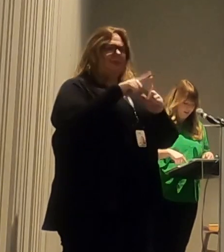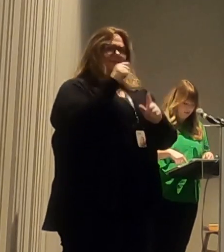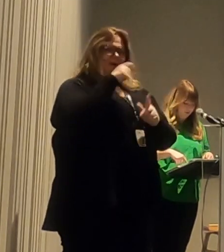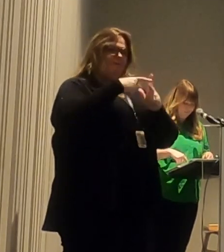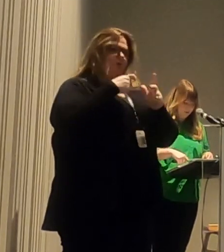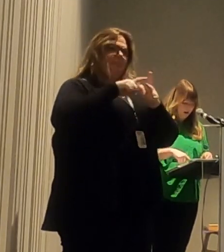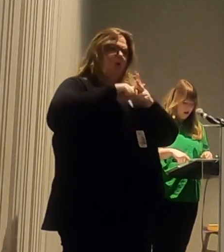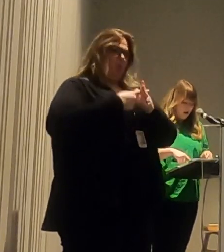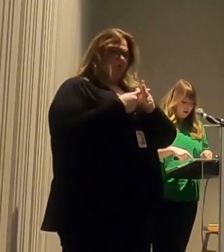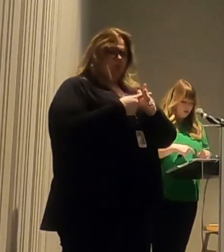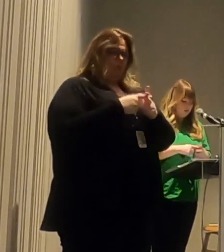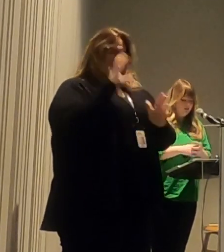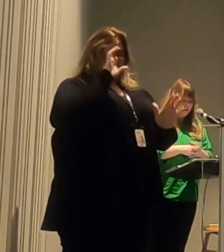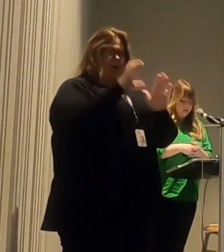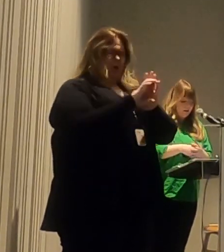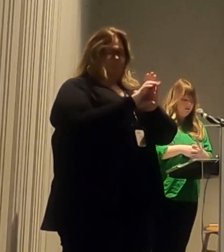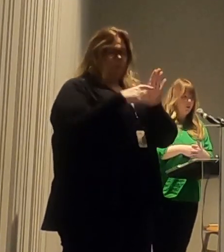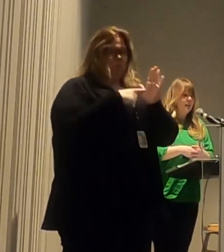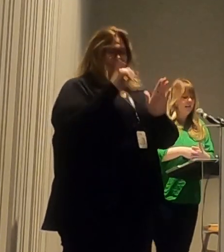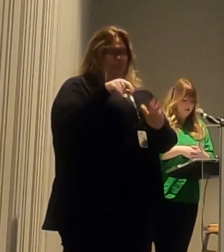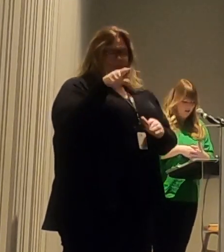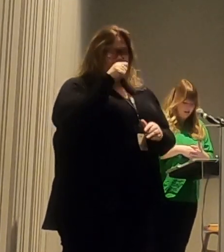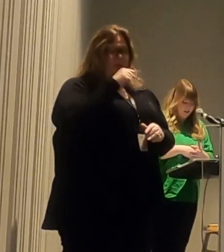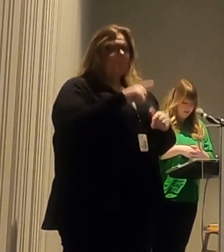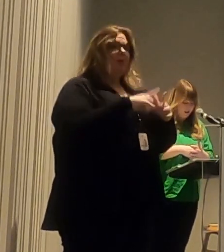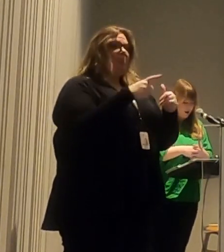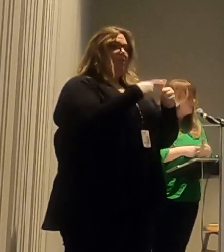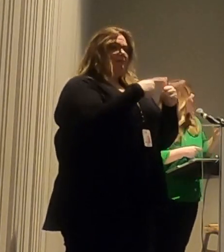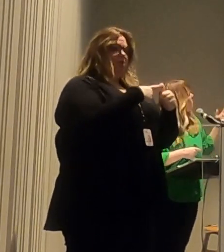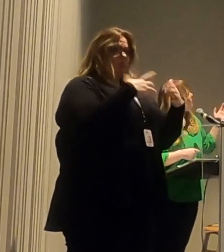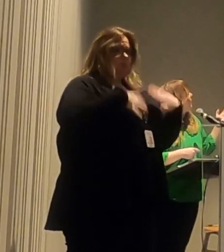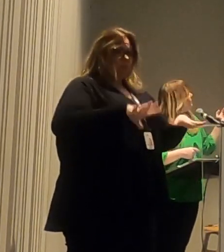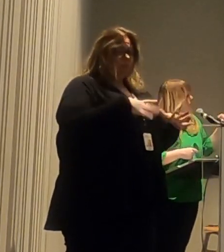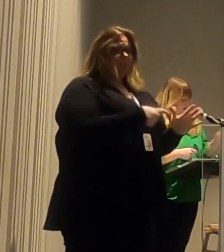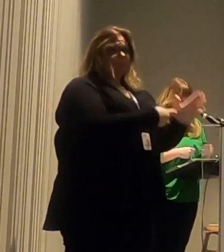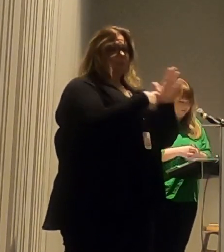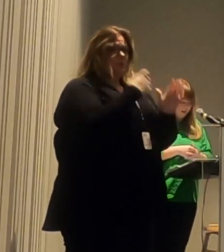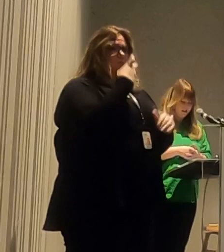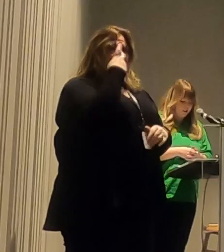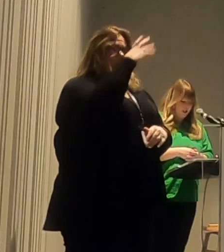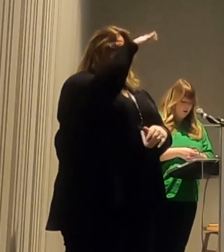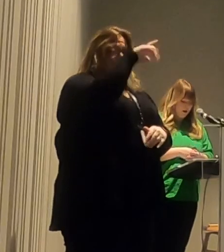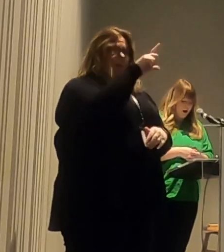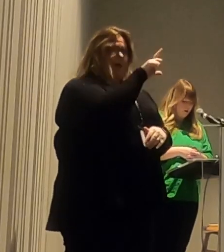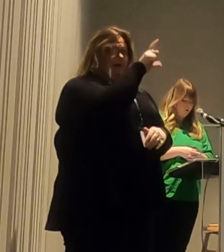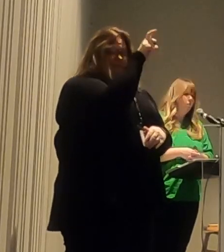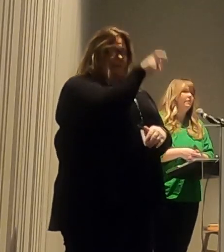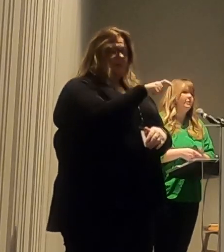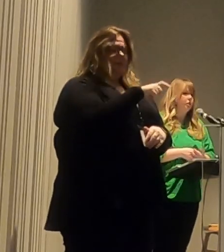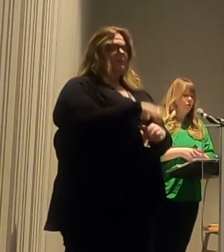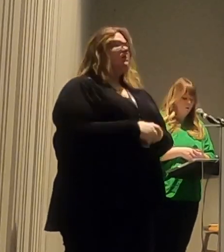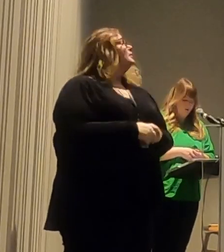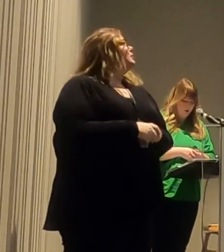original document. So the first type of dress outlined on the upper left there is the chow pao, or official court